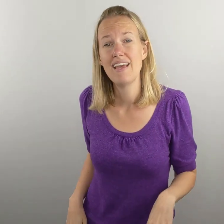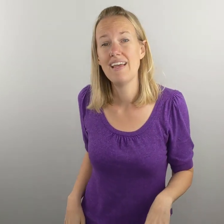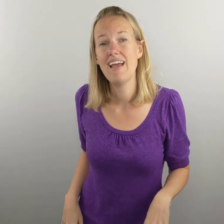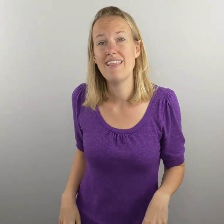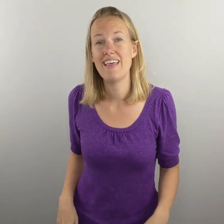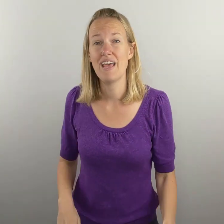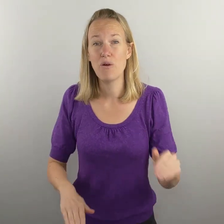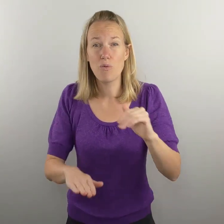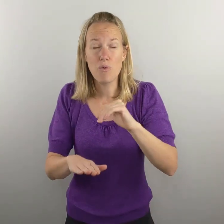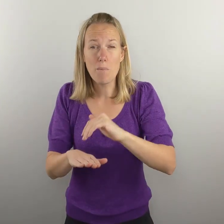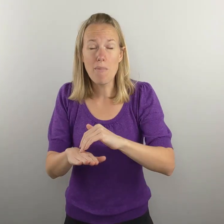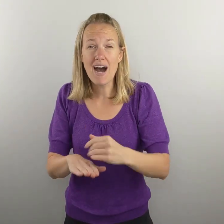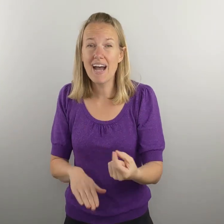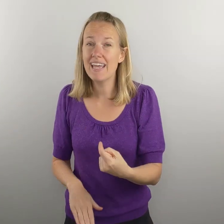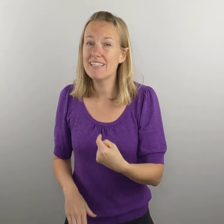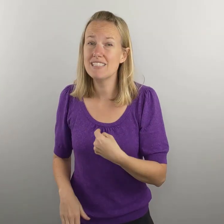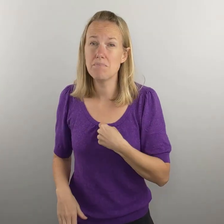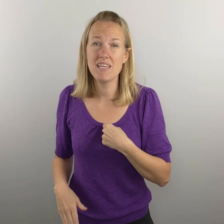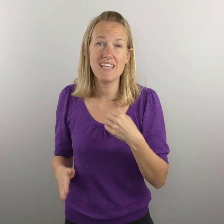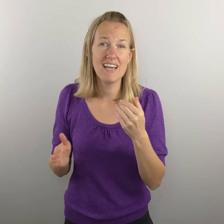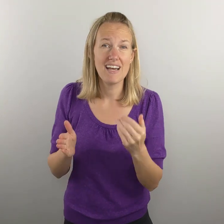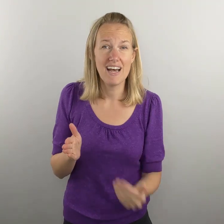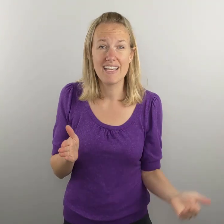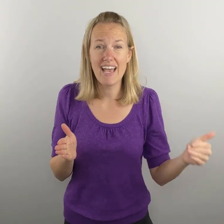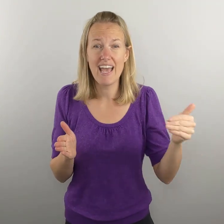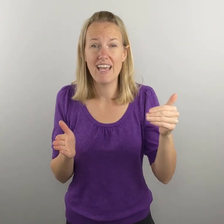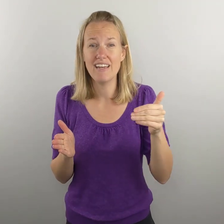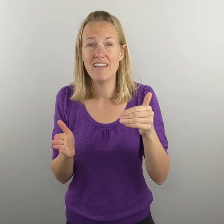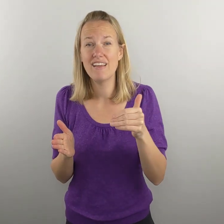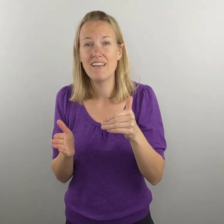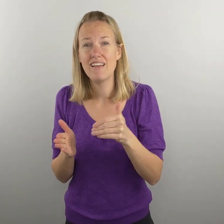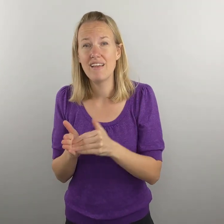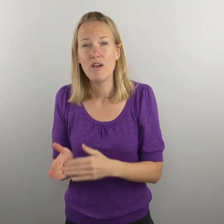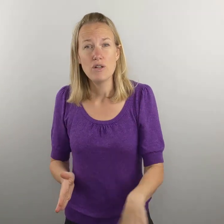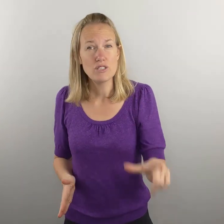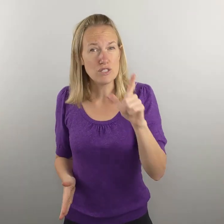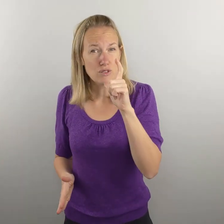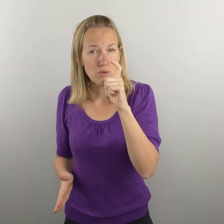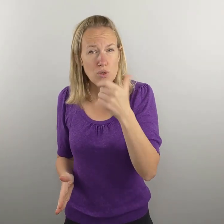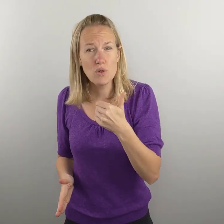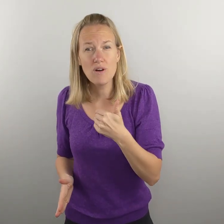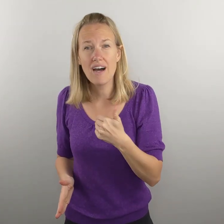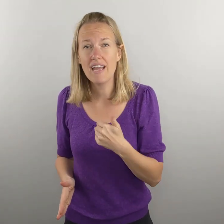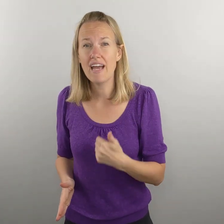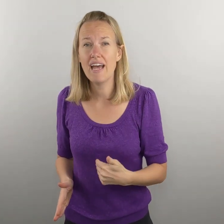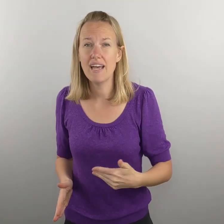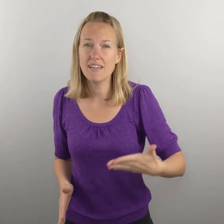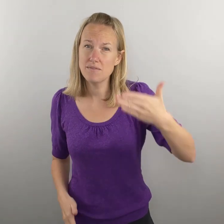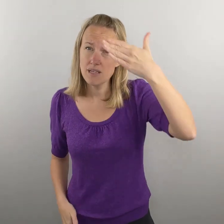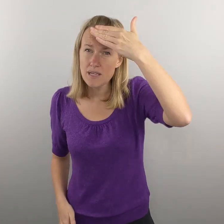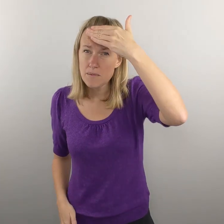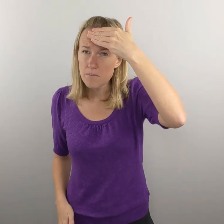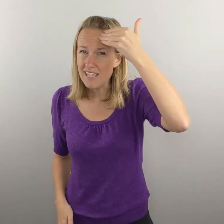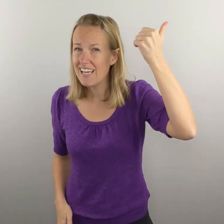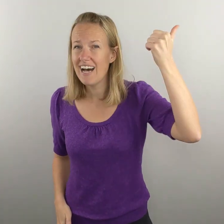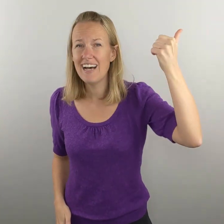Okay, and then remind me again just who I am